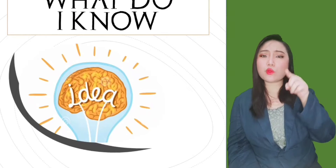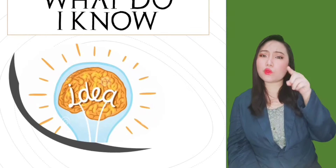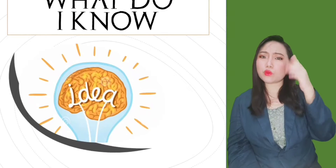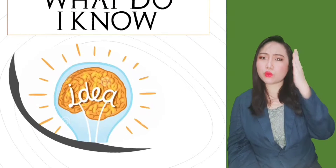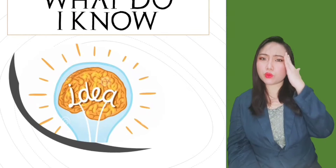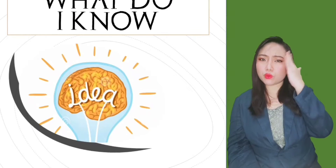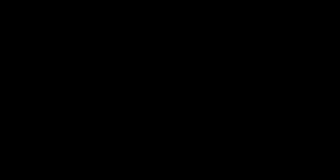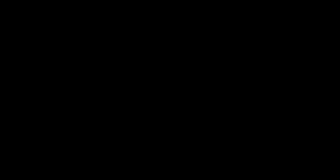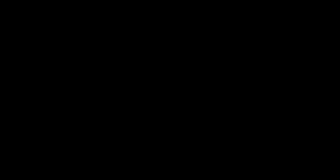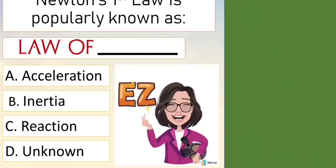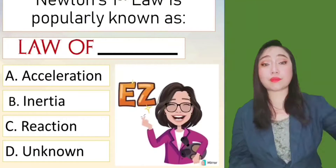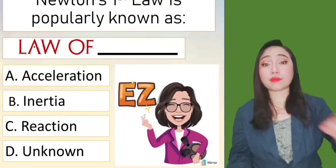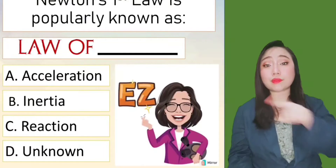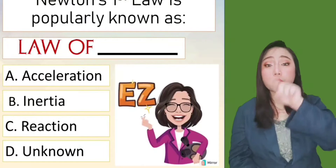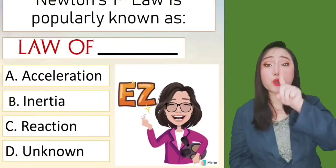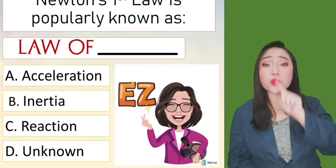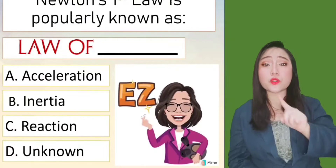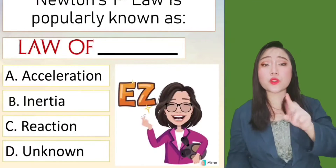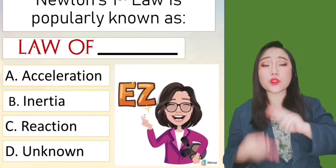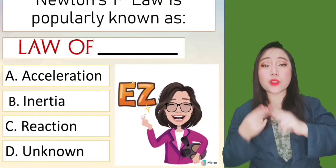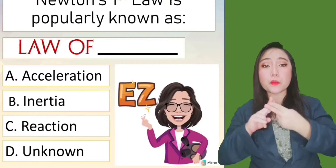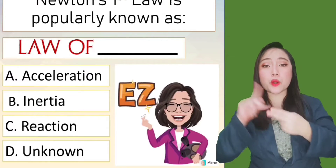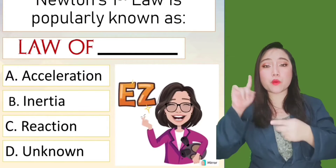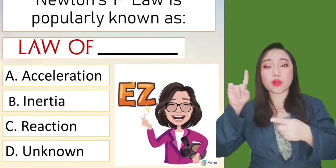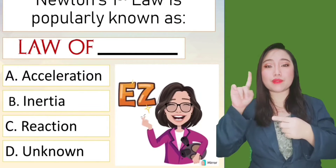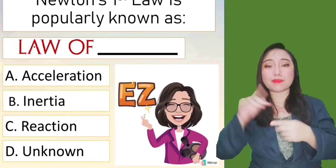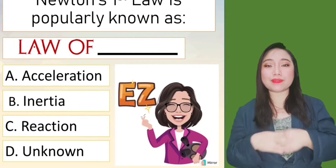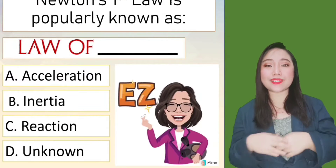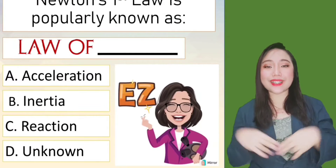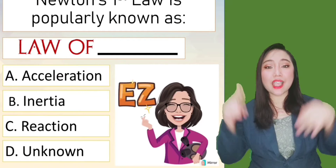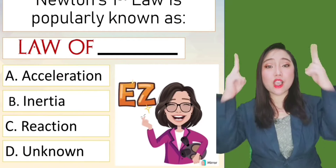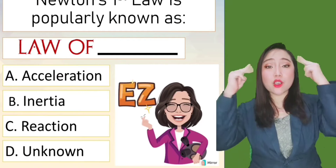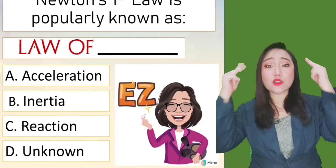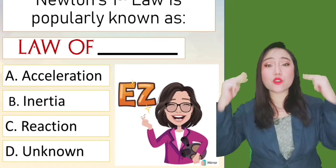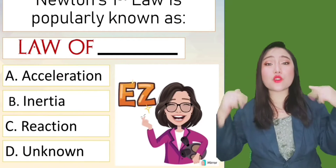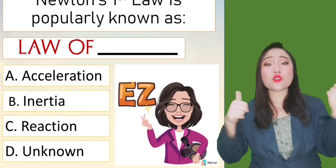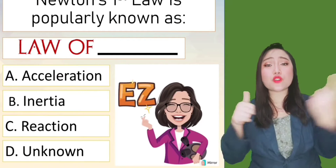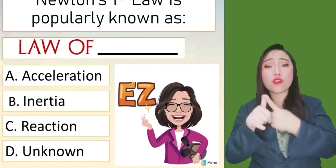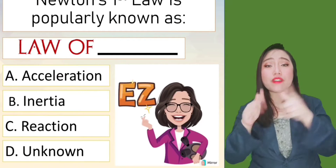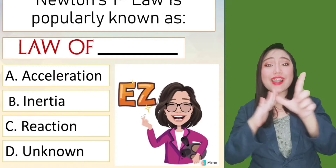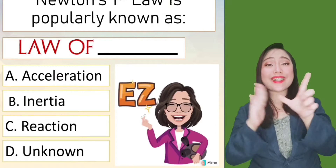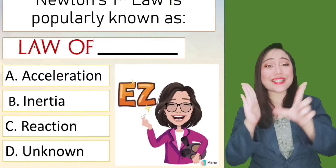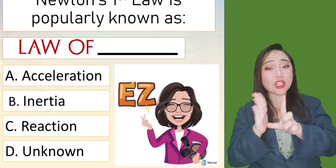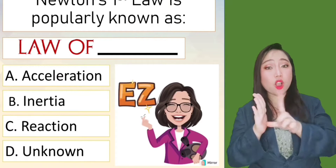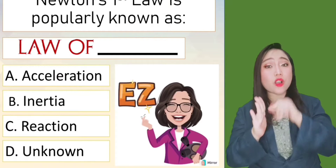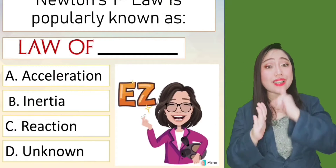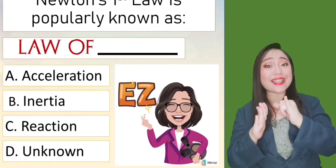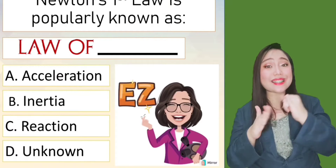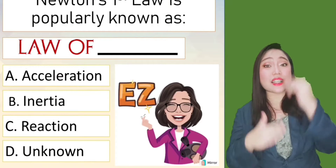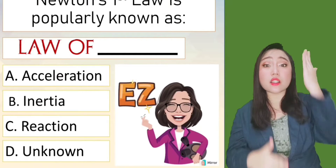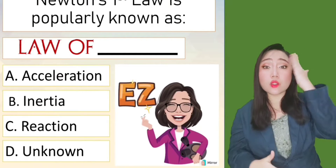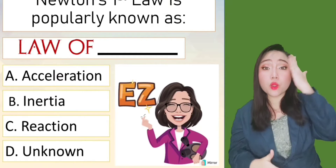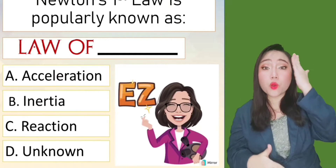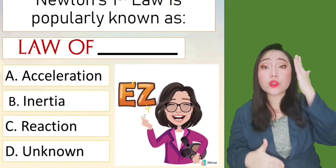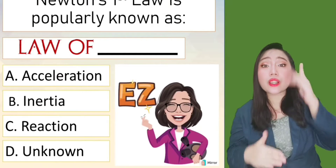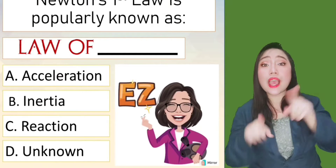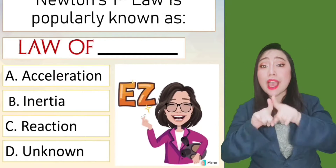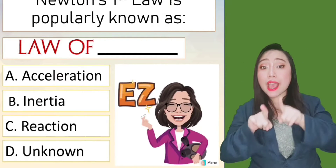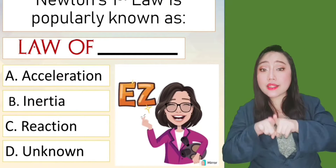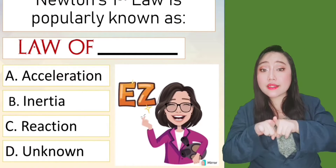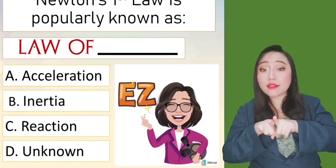First, what do you know? Question number one. Newton's first law